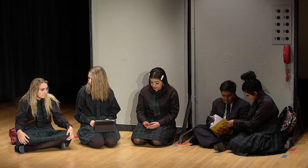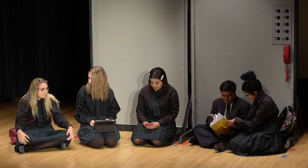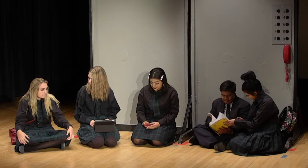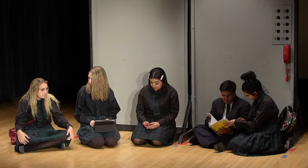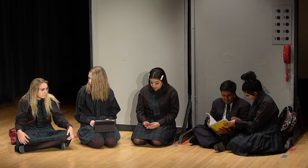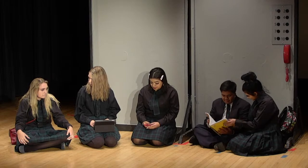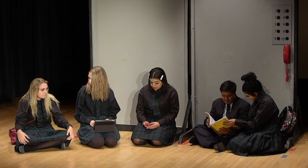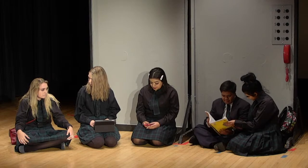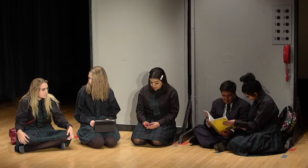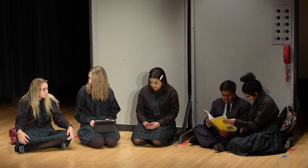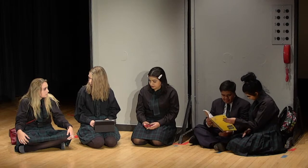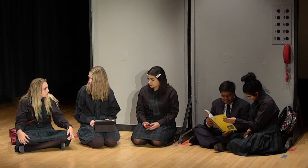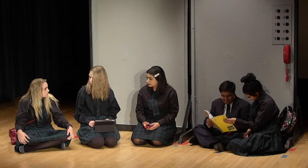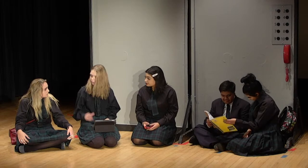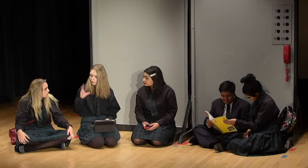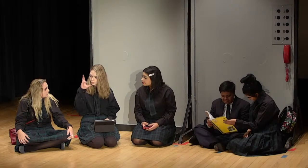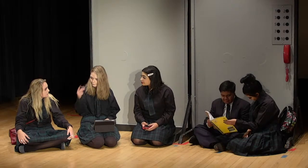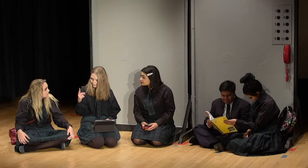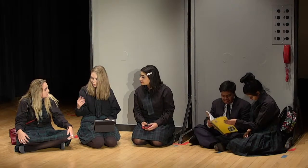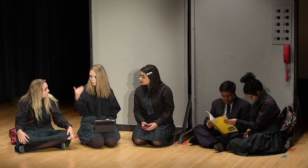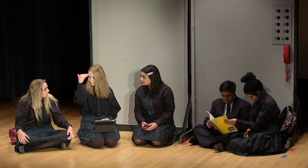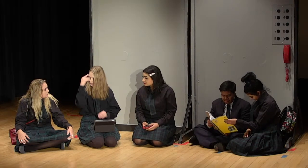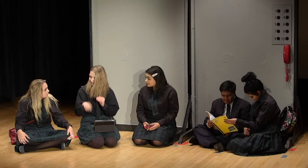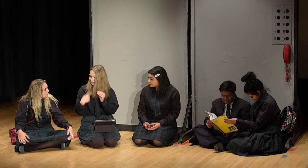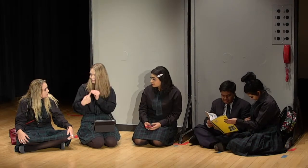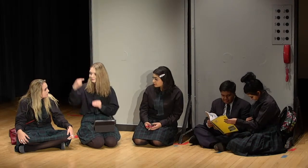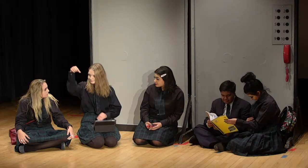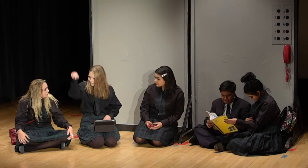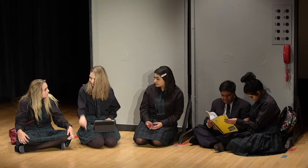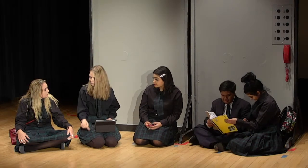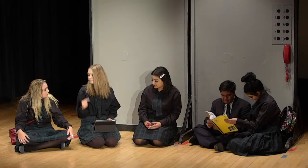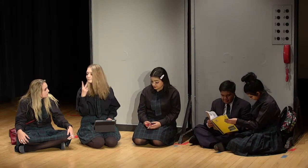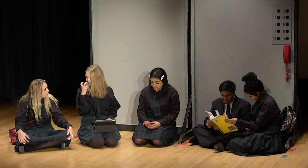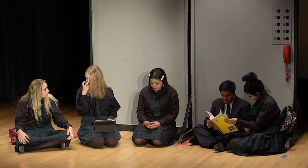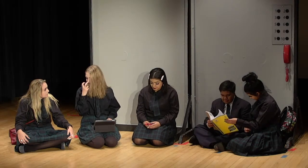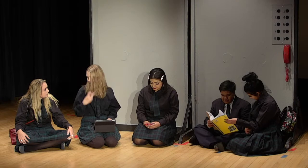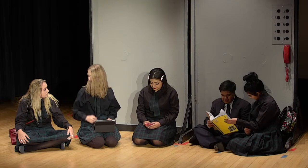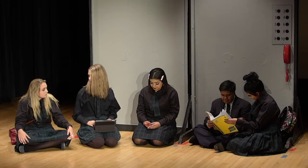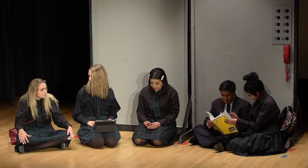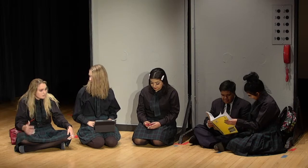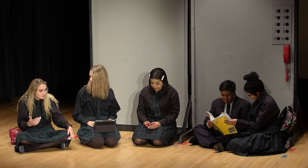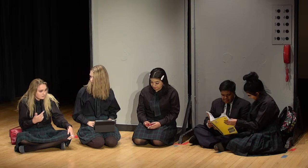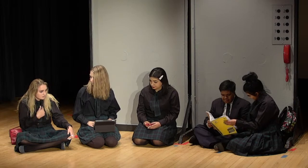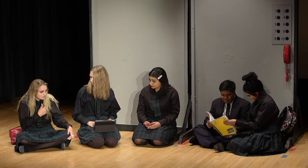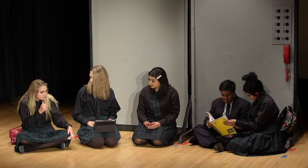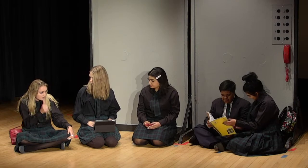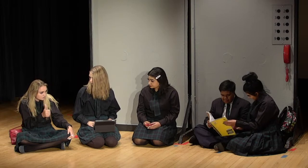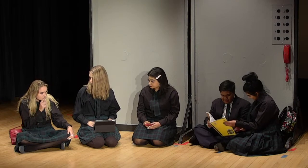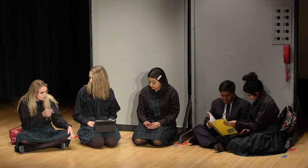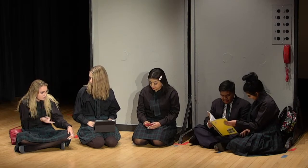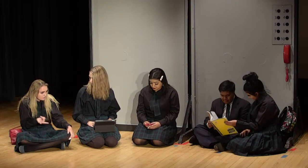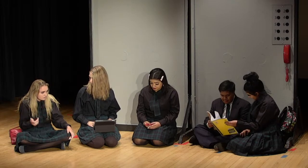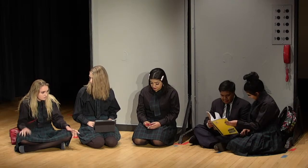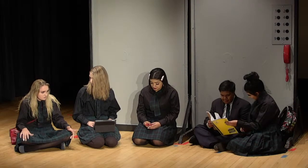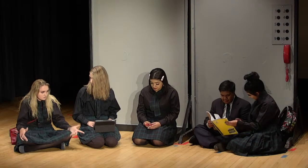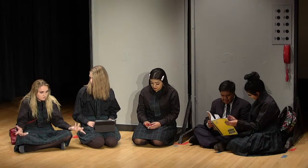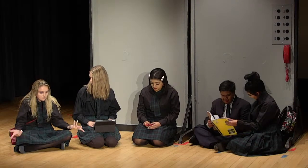did last week? Lindsay. No one knows about that. I doubt it. Claire. I'm not so